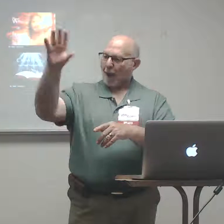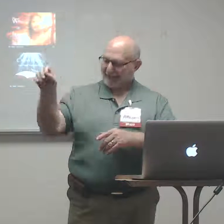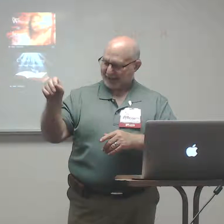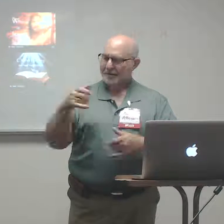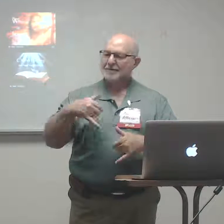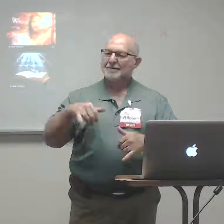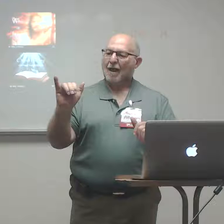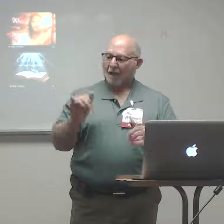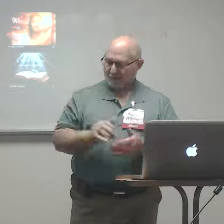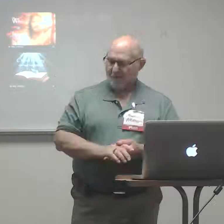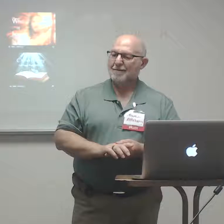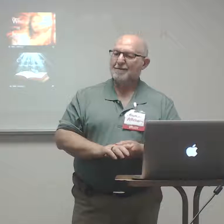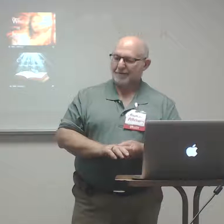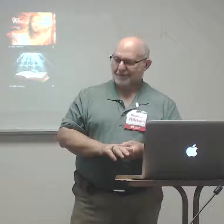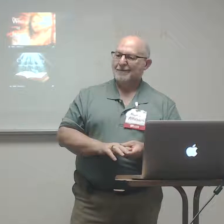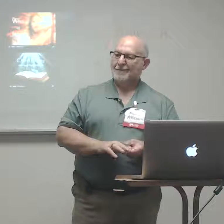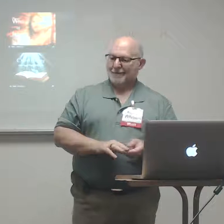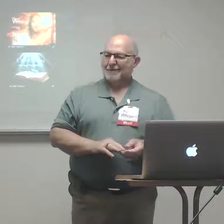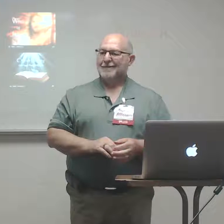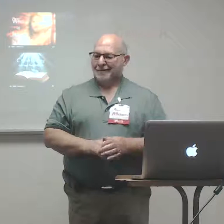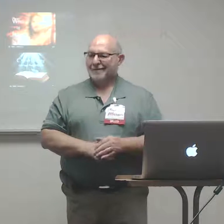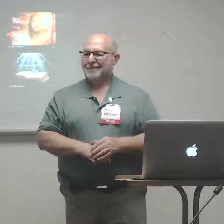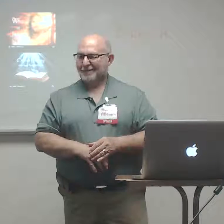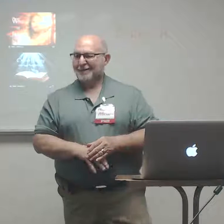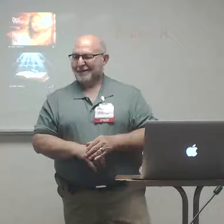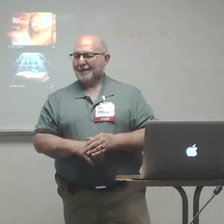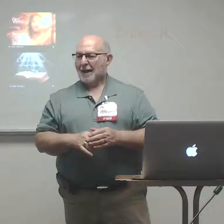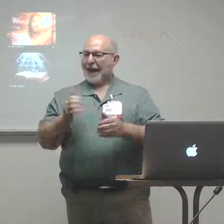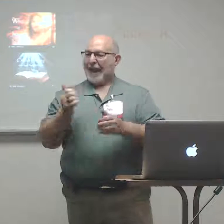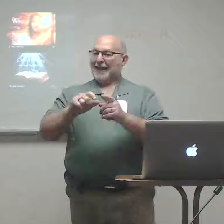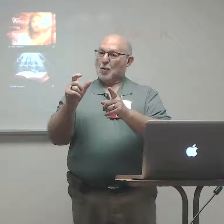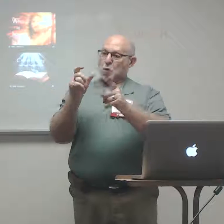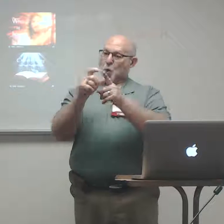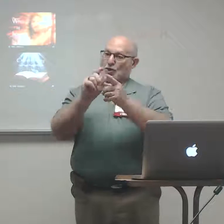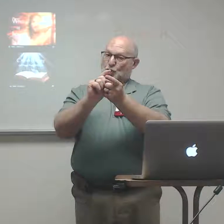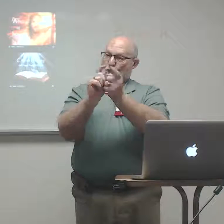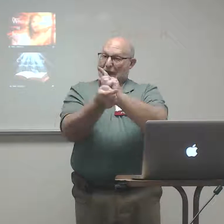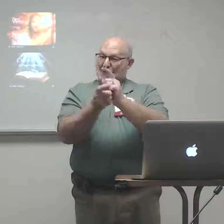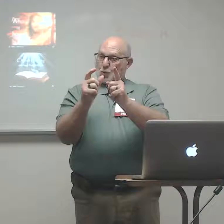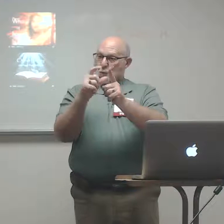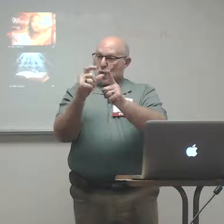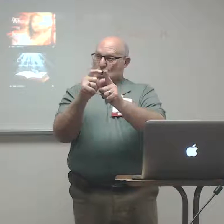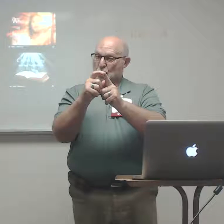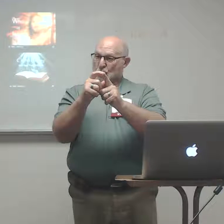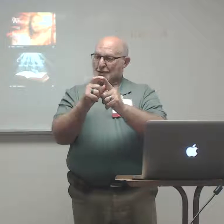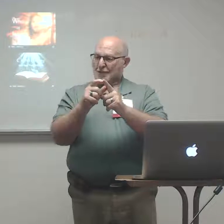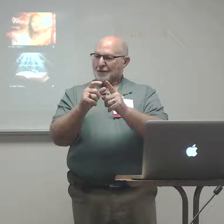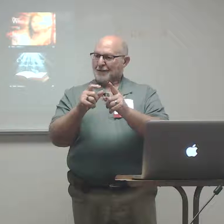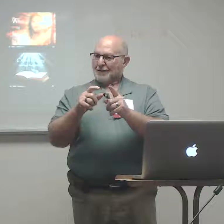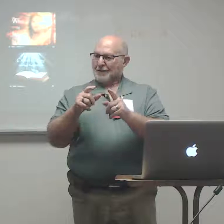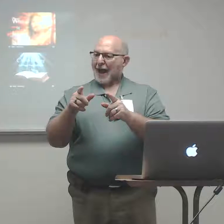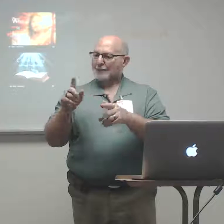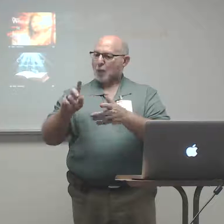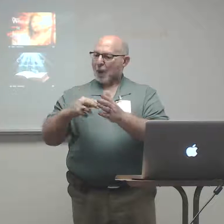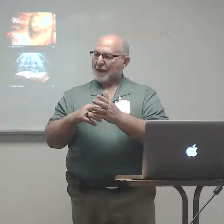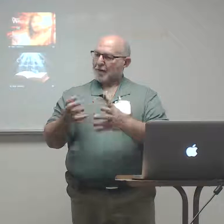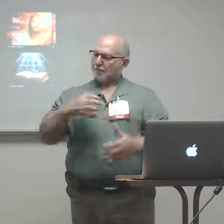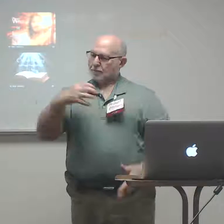need to have permission of the company. You have to get that permission from the company. And if you change any of the words or anything like